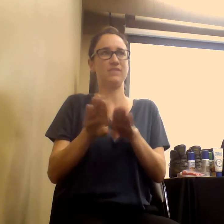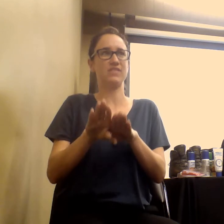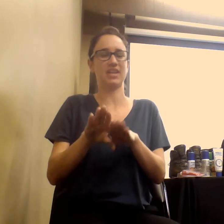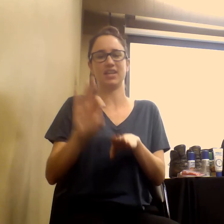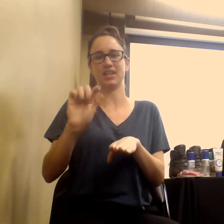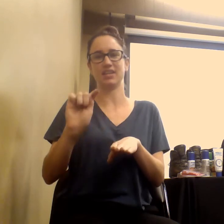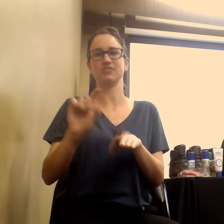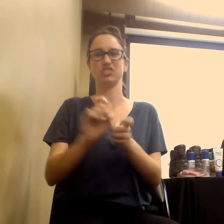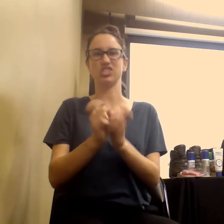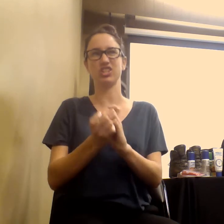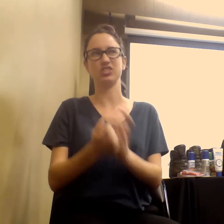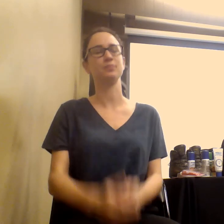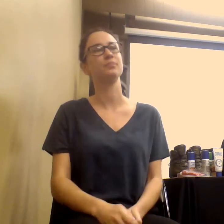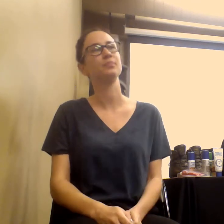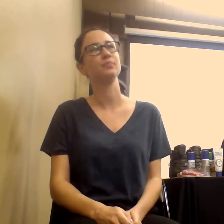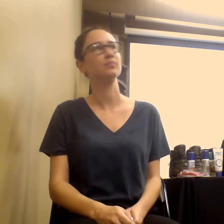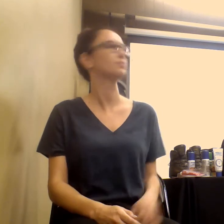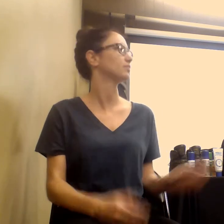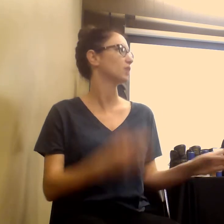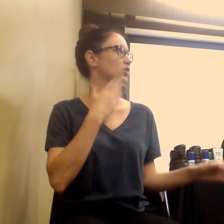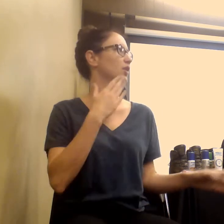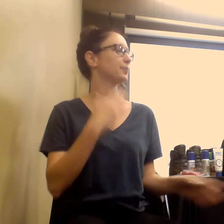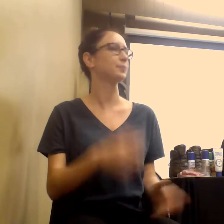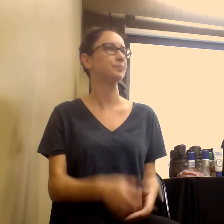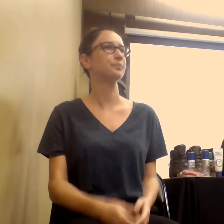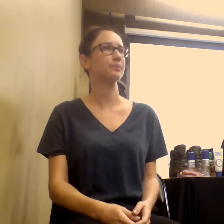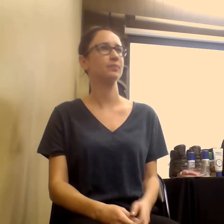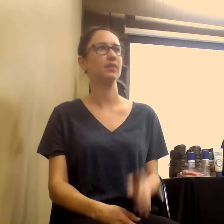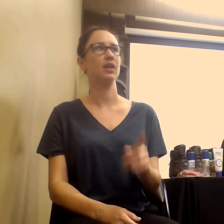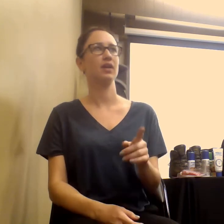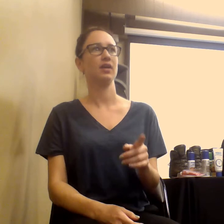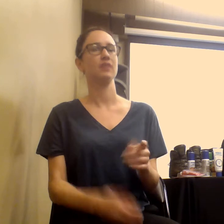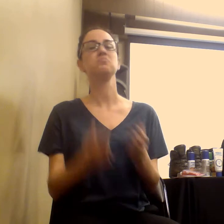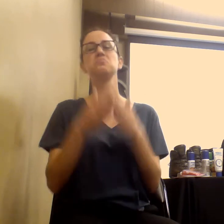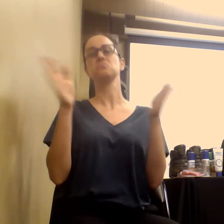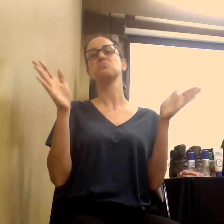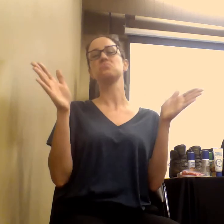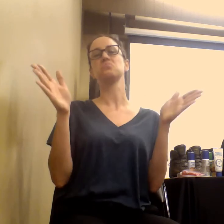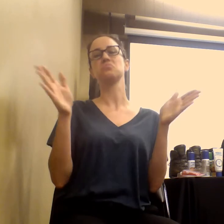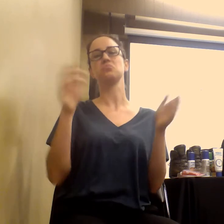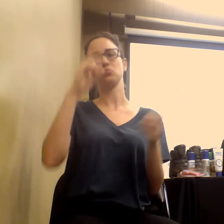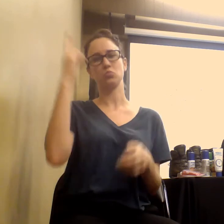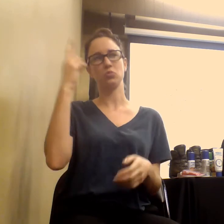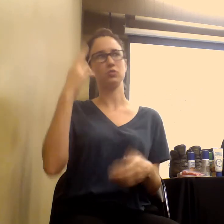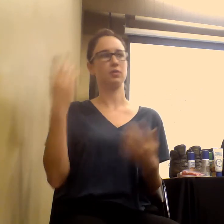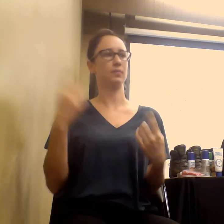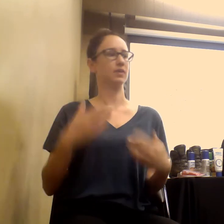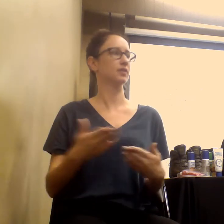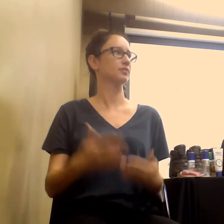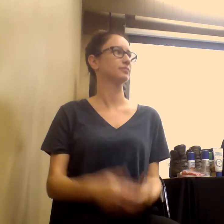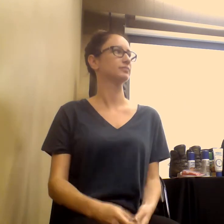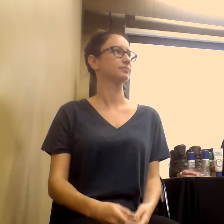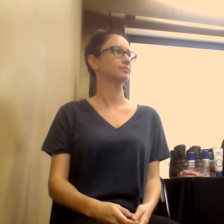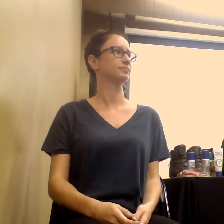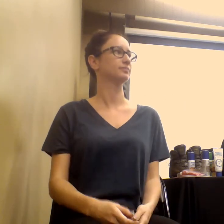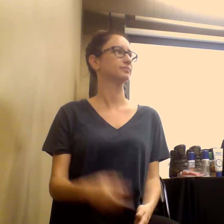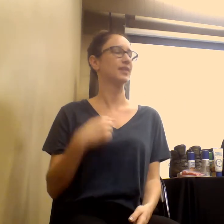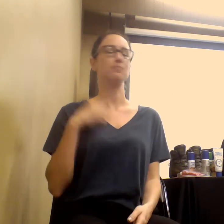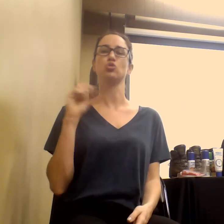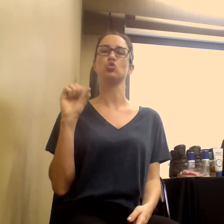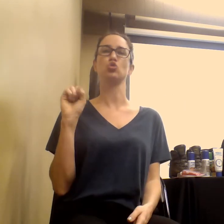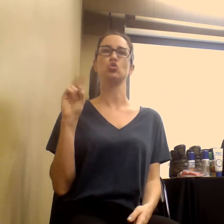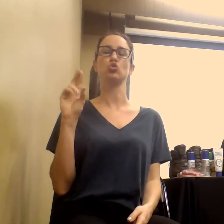reason. Okay. Also, general interest. Sure. Anybody else? Go ahead. So I need a new pair of biking